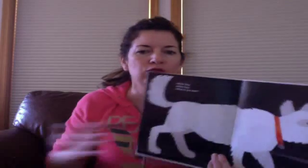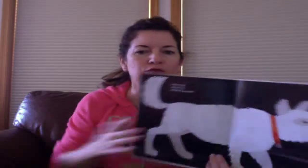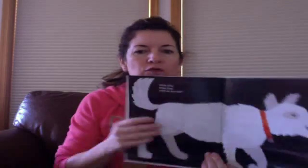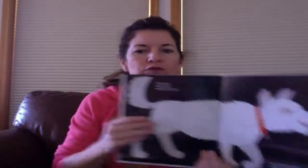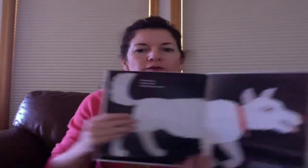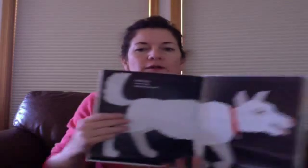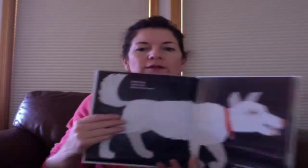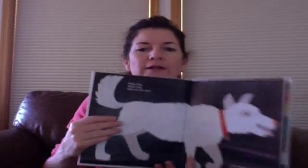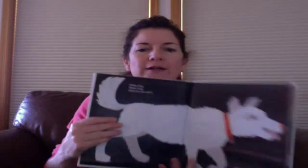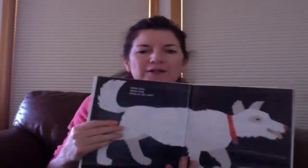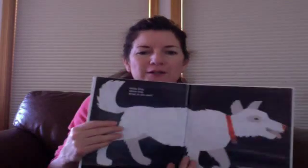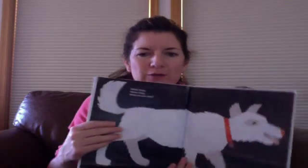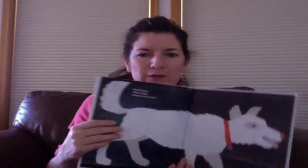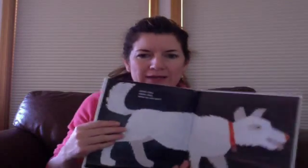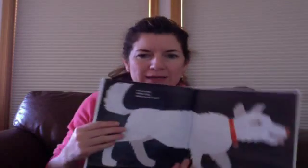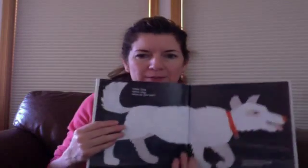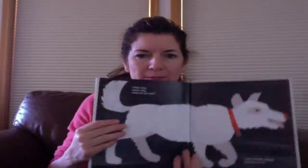woof, looking at me.